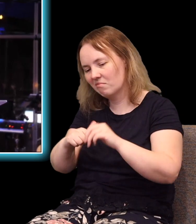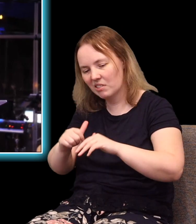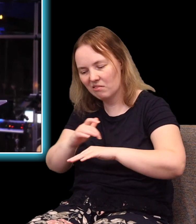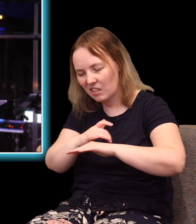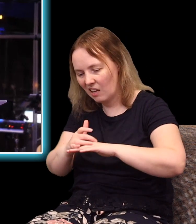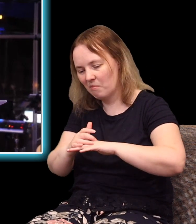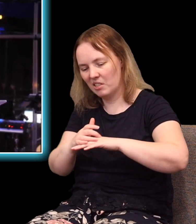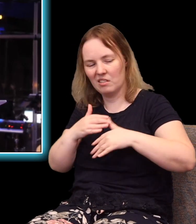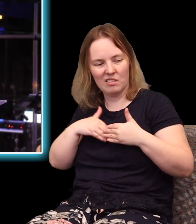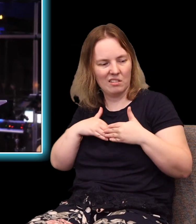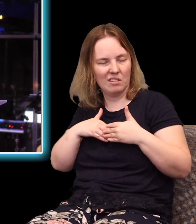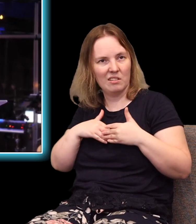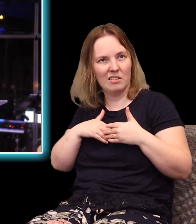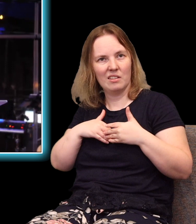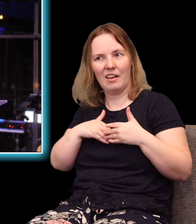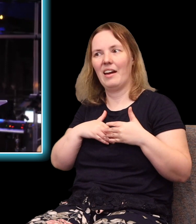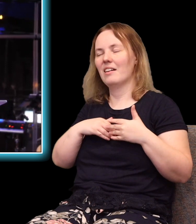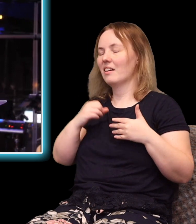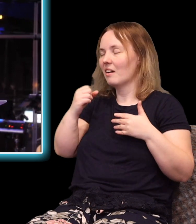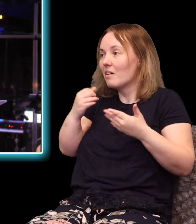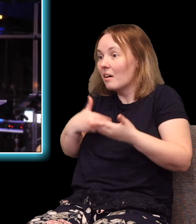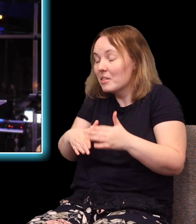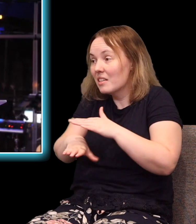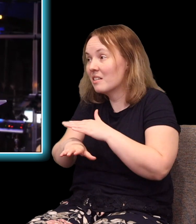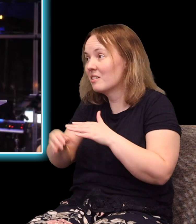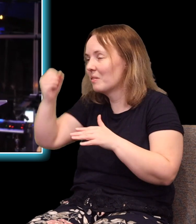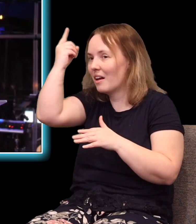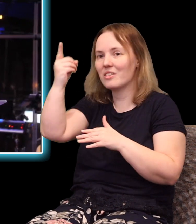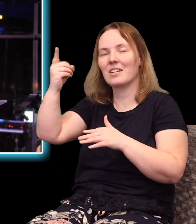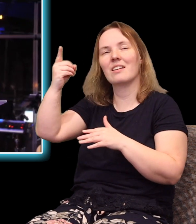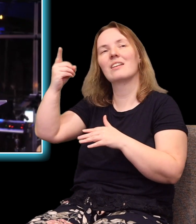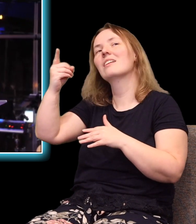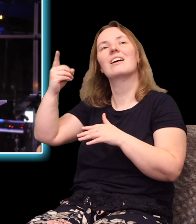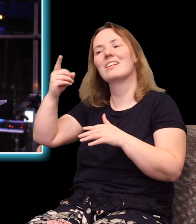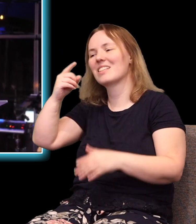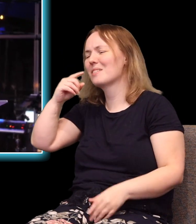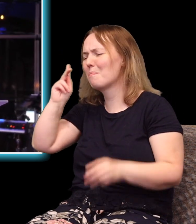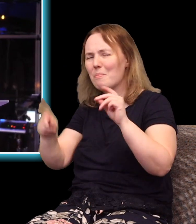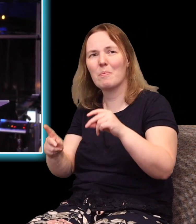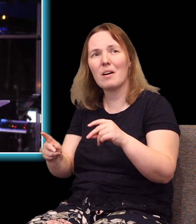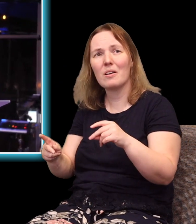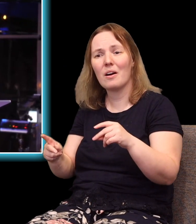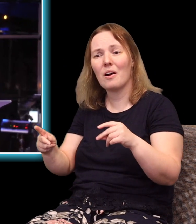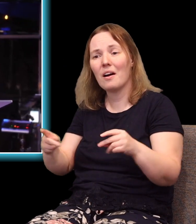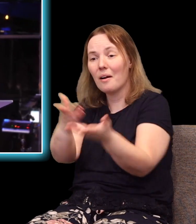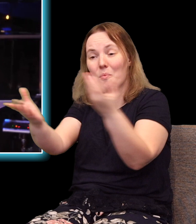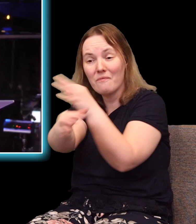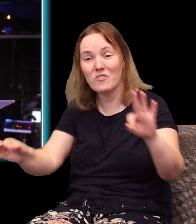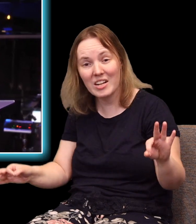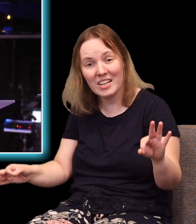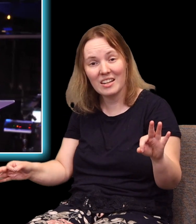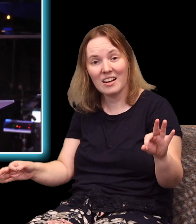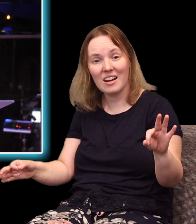empty on the inside? He comes into a revelation of what it means for Jesus to truly be in Him, to be and set free. And he says, oh, people, at last